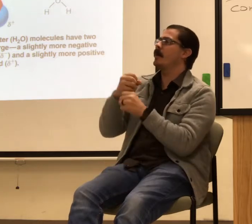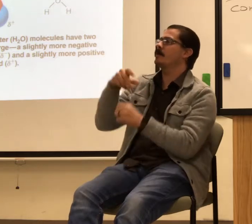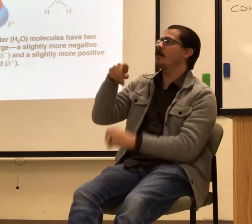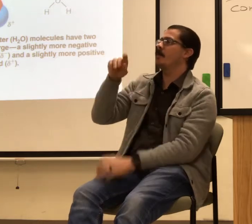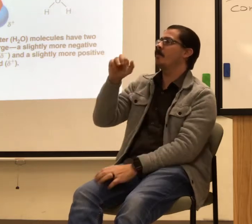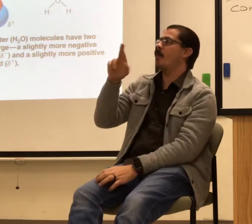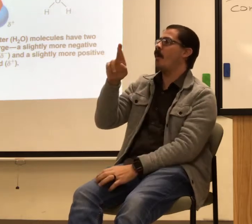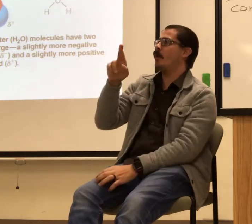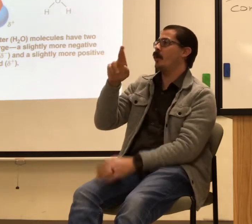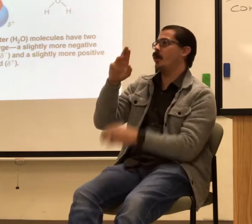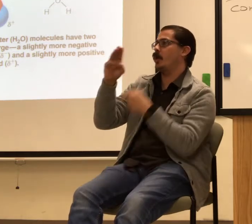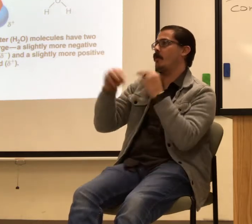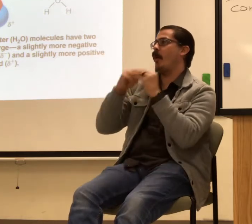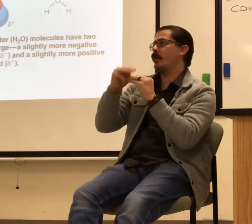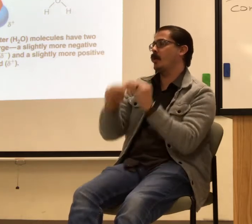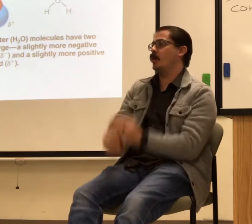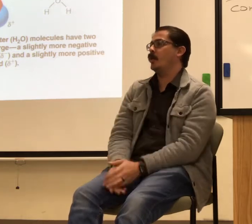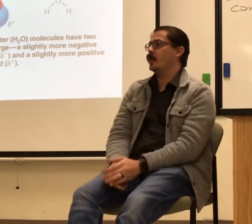molecule.